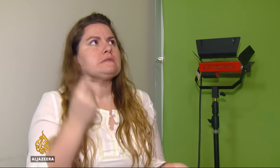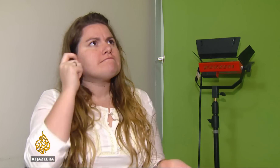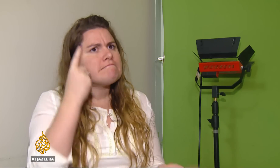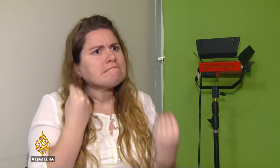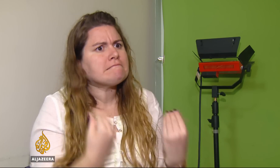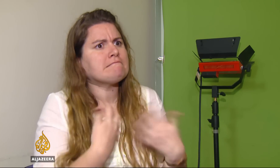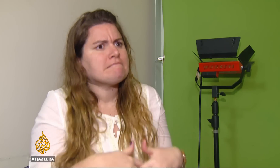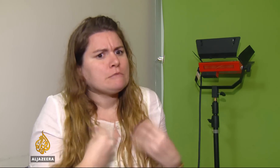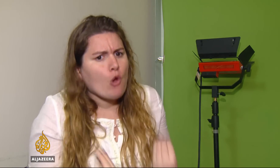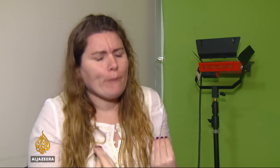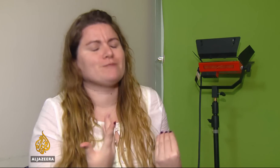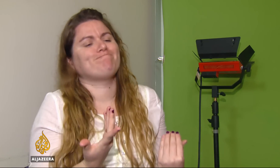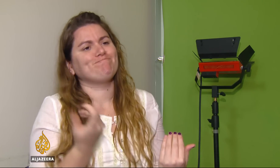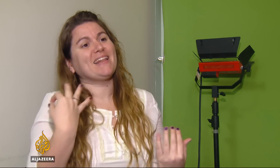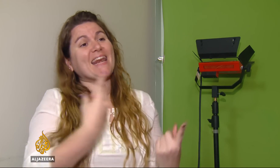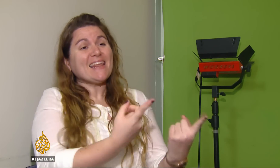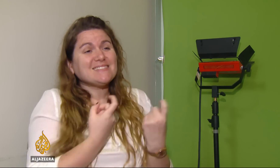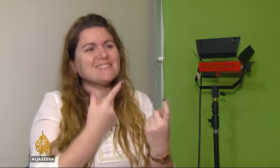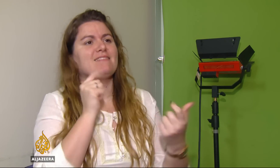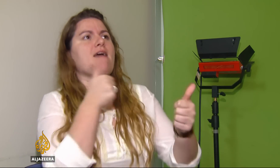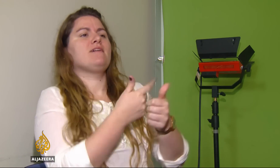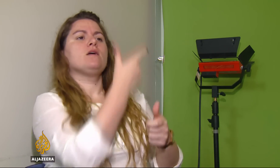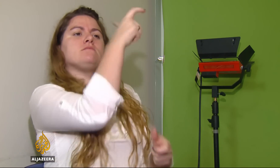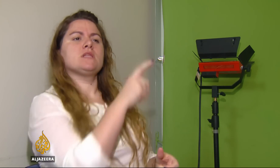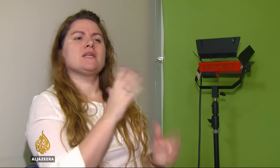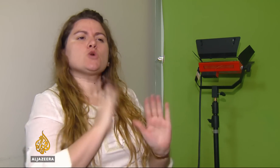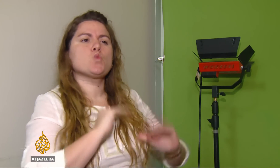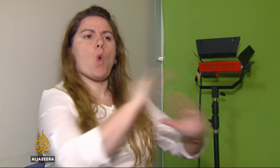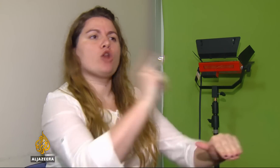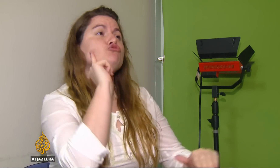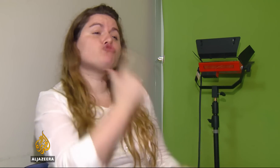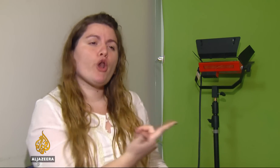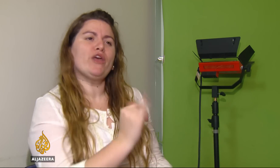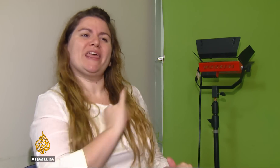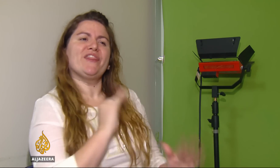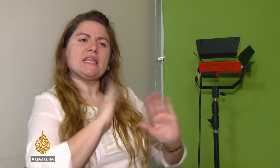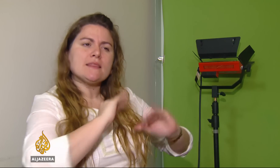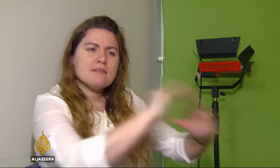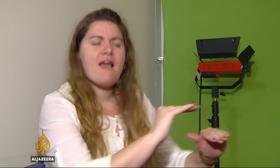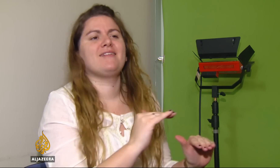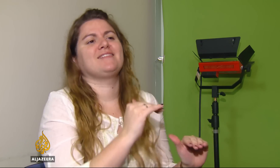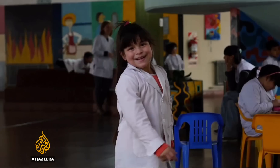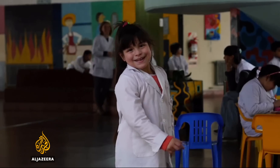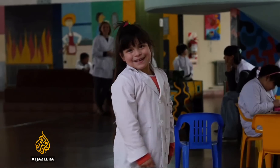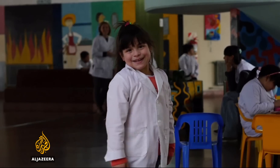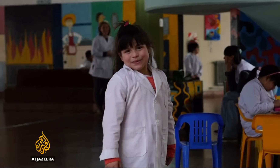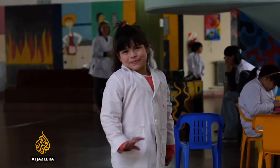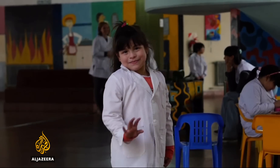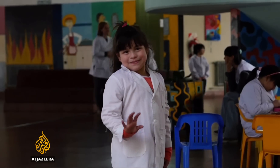with linguistic models and at the same time be exposed to stories in an accessible language. Every spoken language